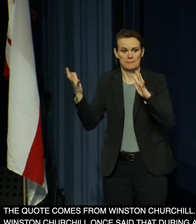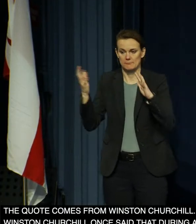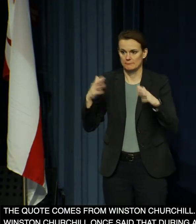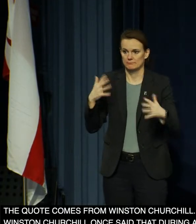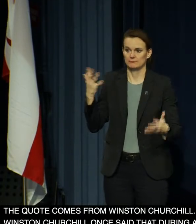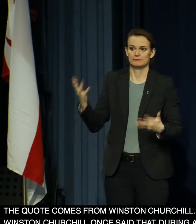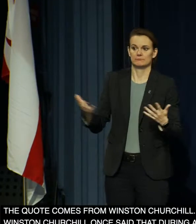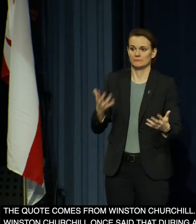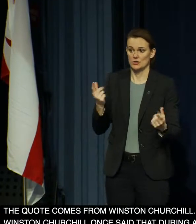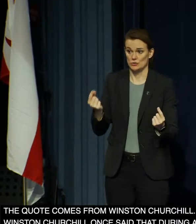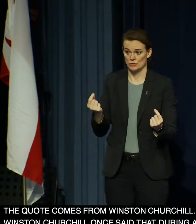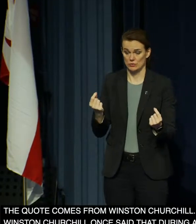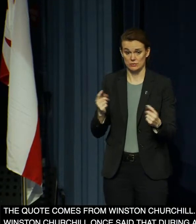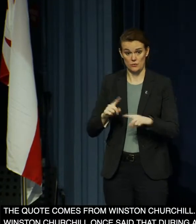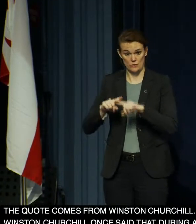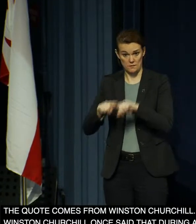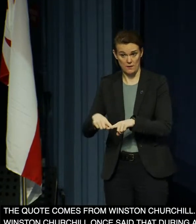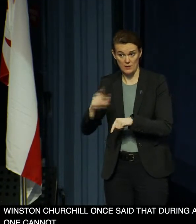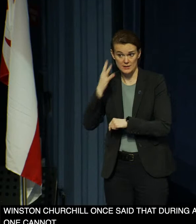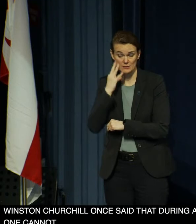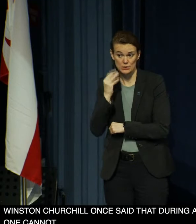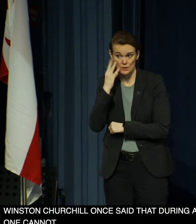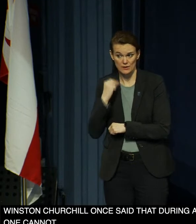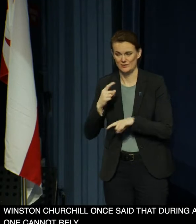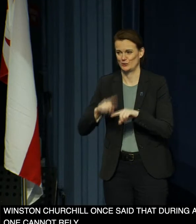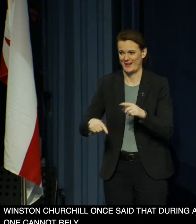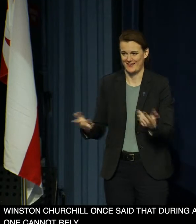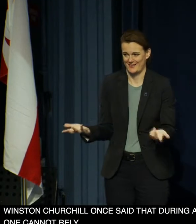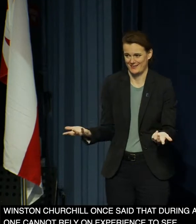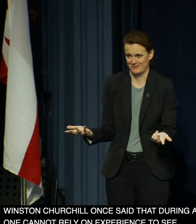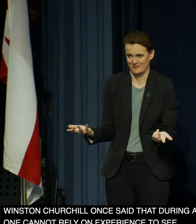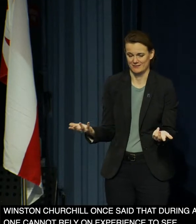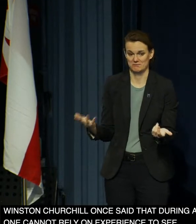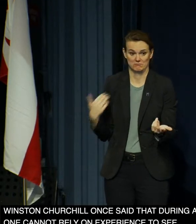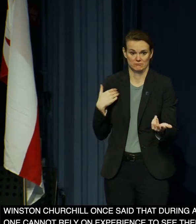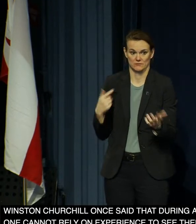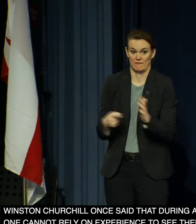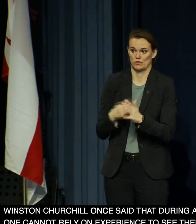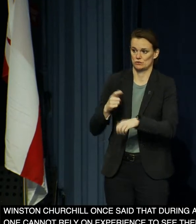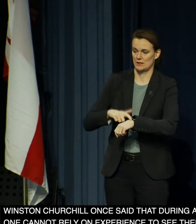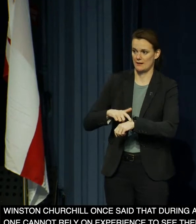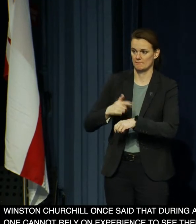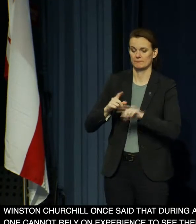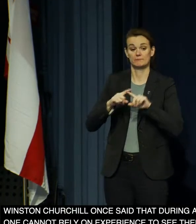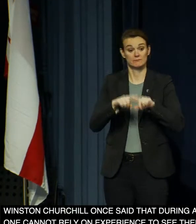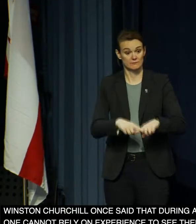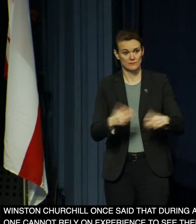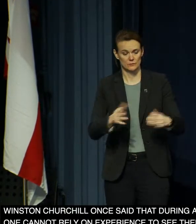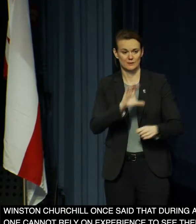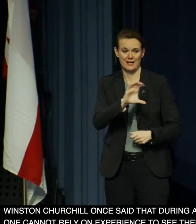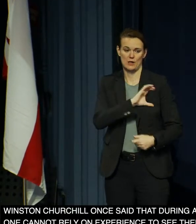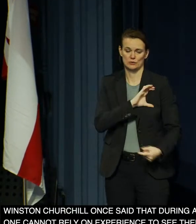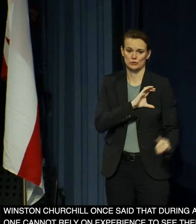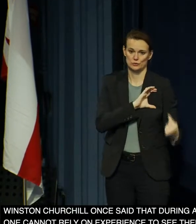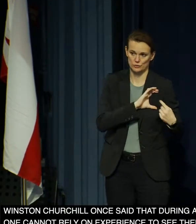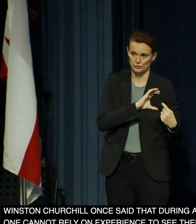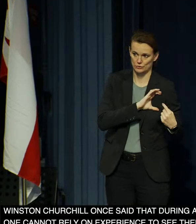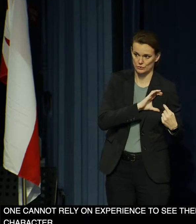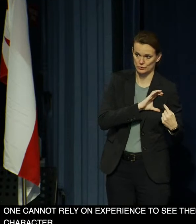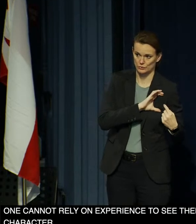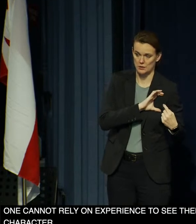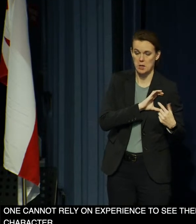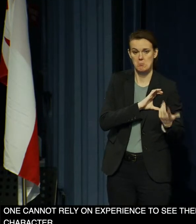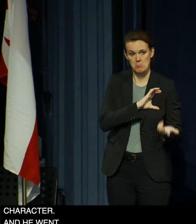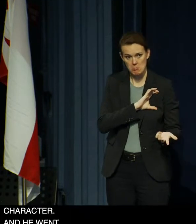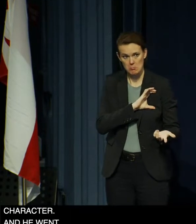one cannot rely on experience to see themselves through. They must instead rely on character. And he went on to say